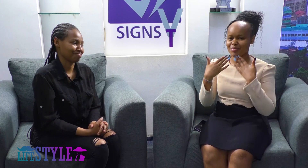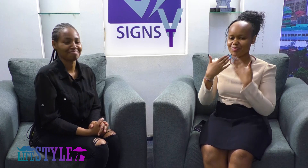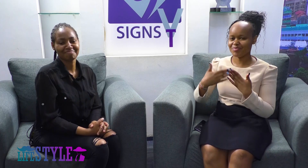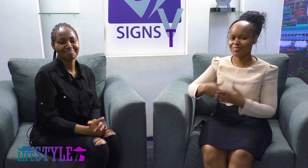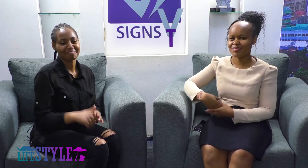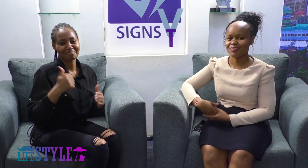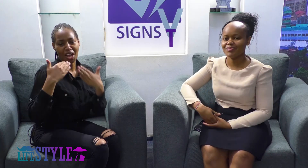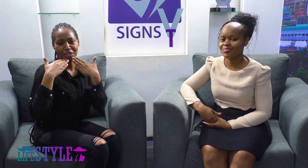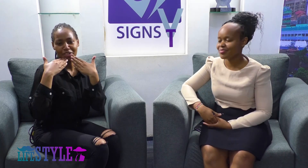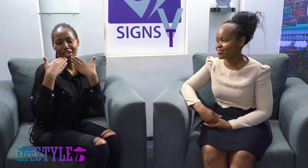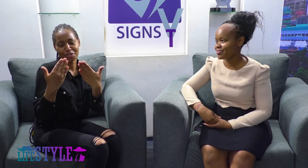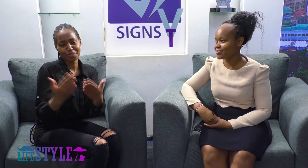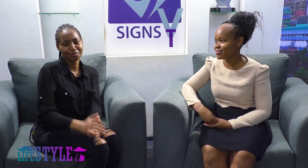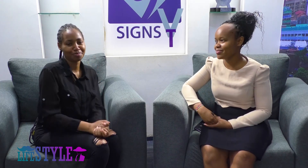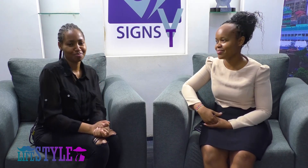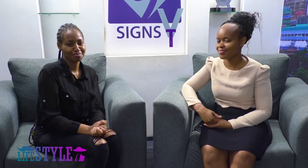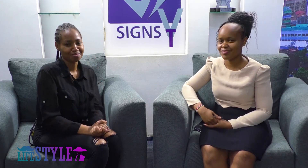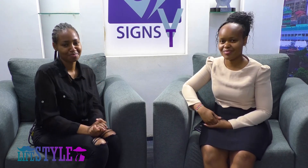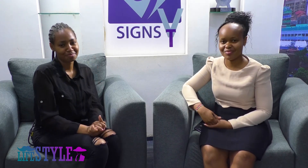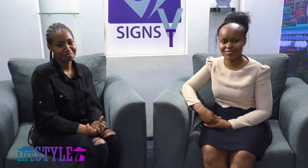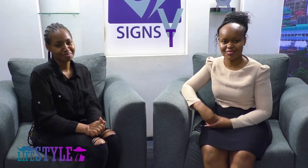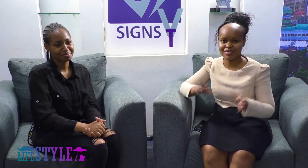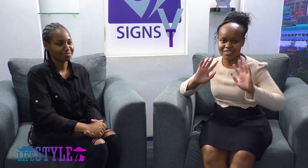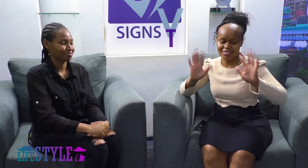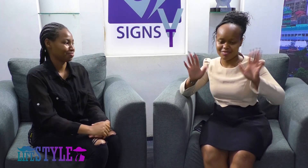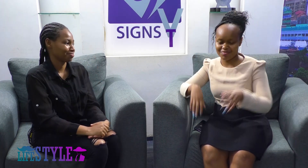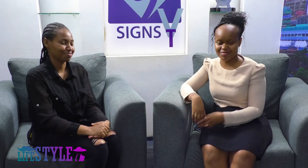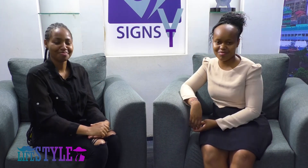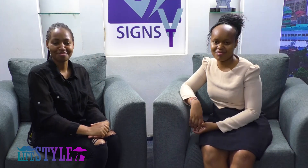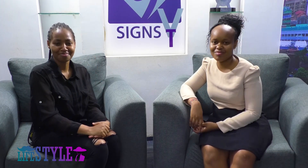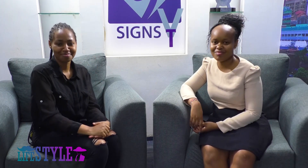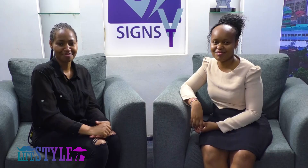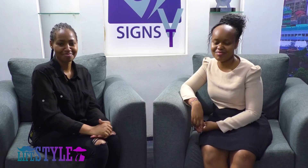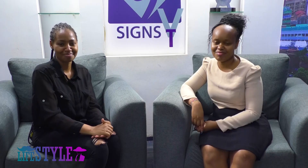Thank you so much. Thank you very much, viewers, for being with us. Bye-bye.